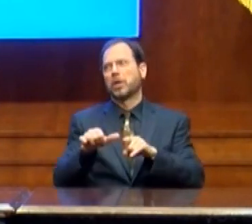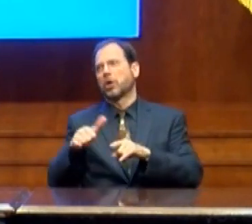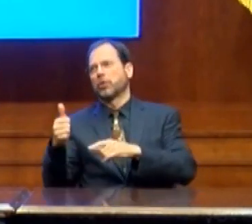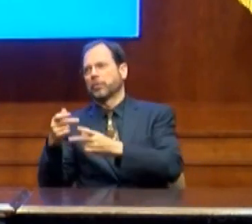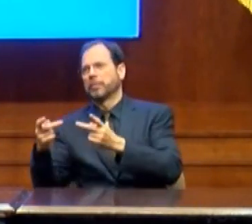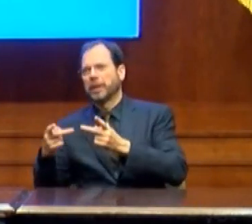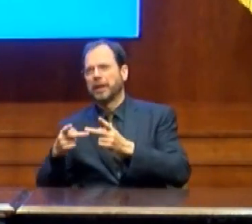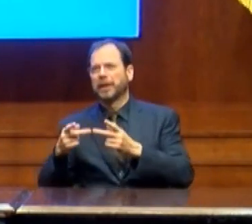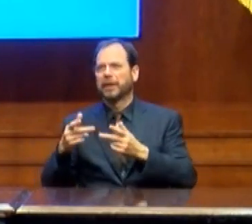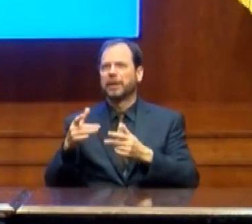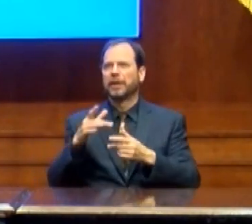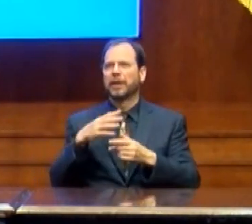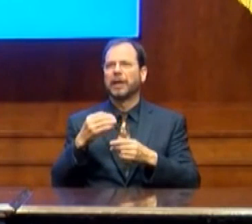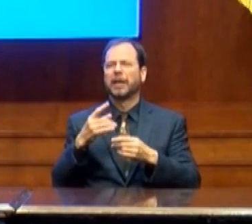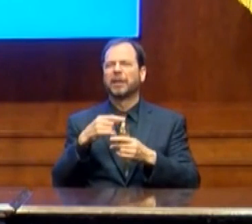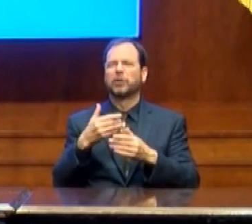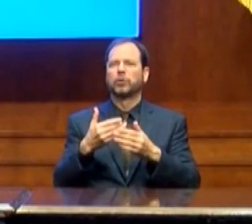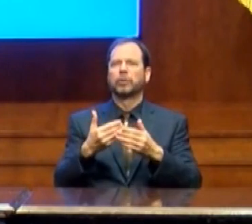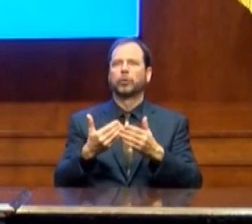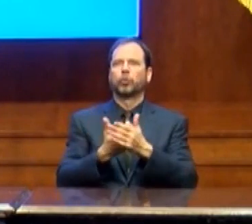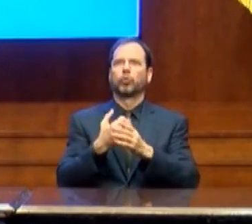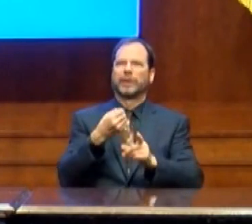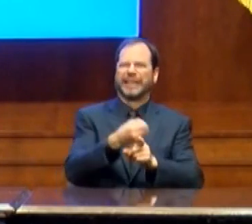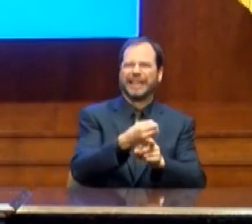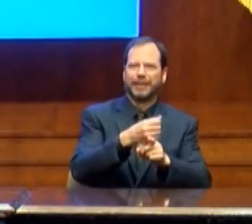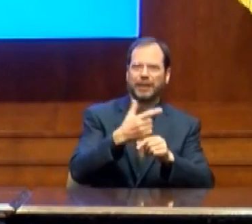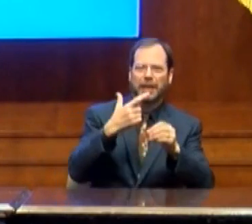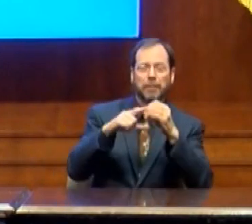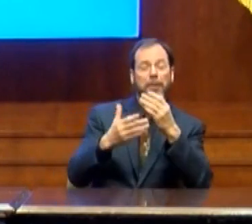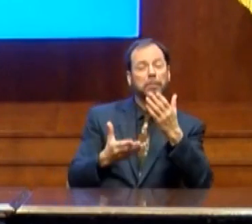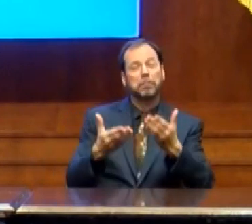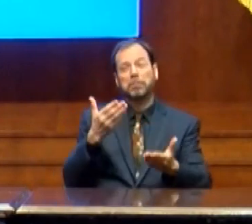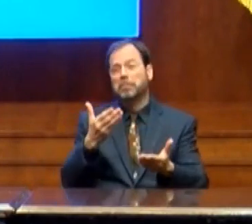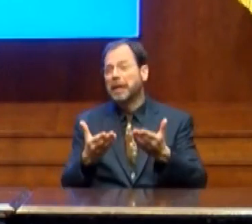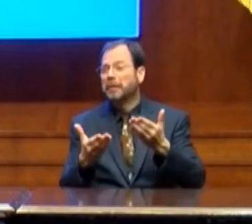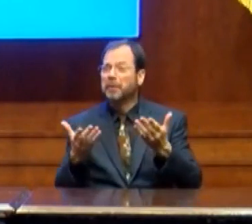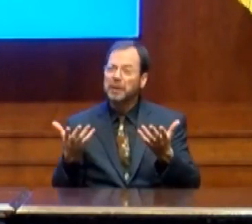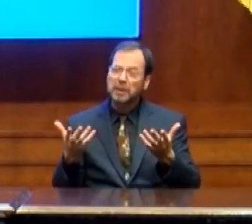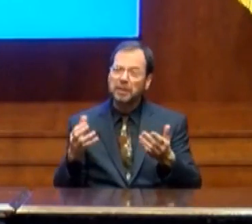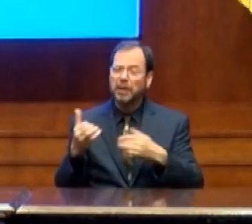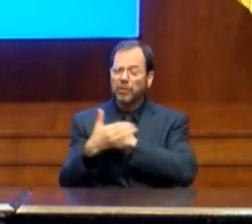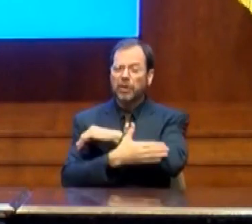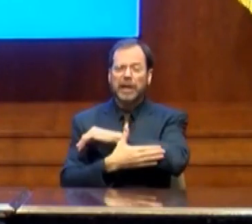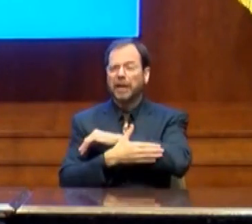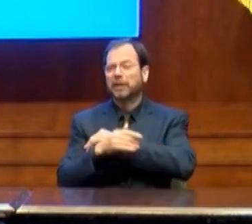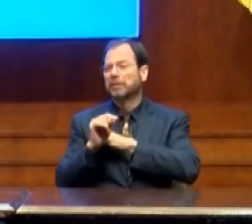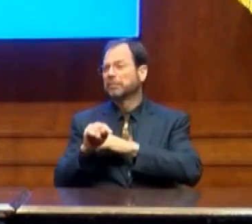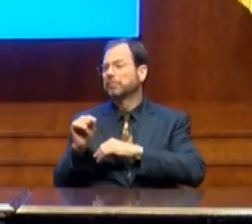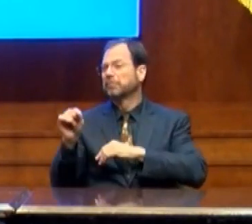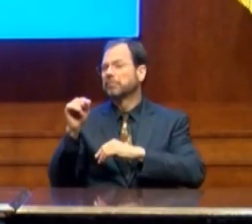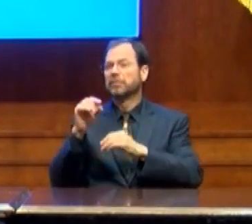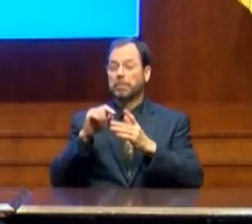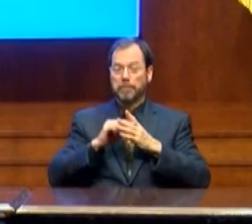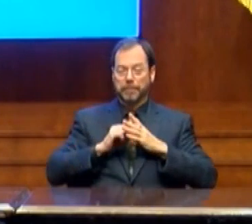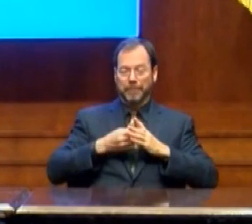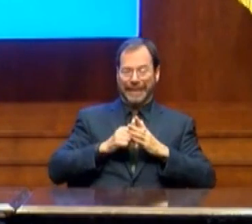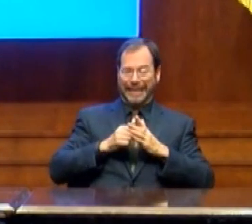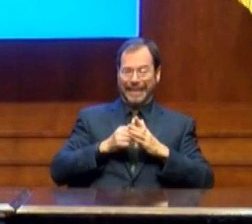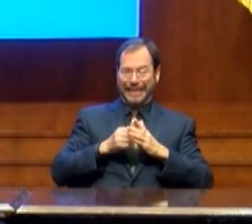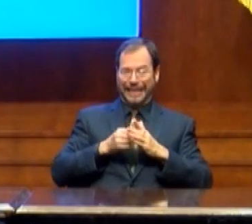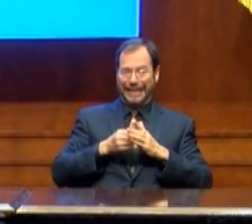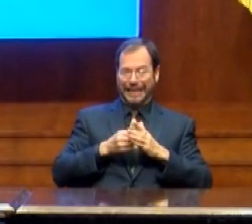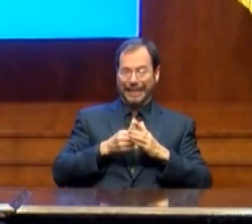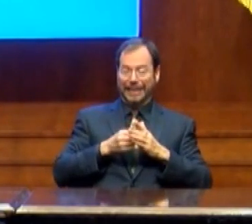and is in a way kind of newer to El Paso. So it may be like these other counties where in the